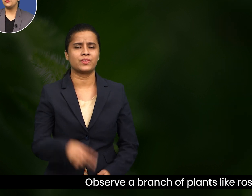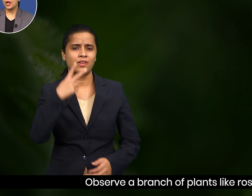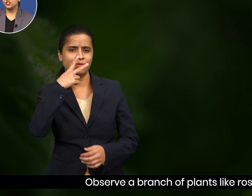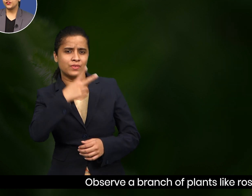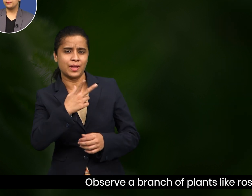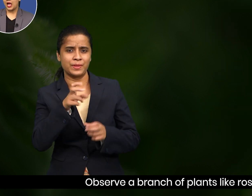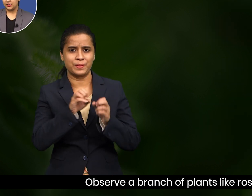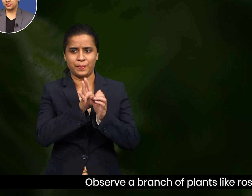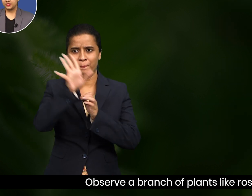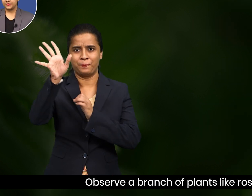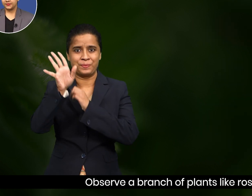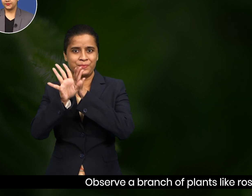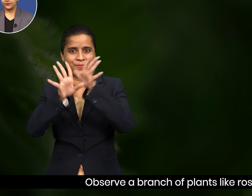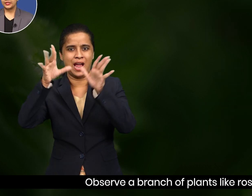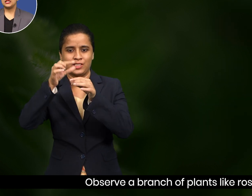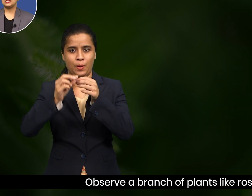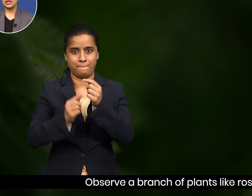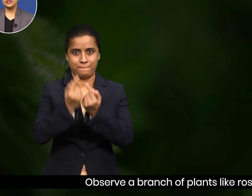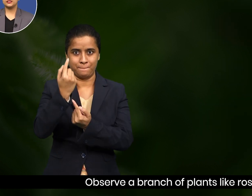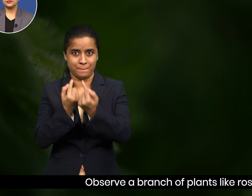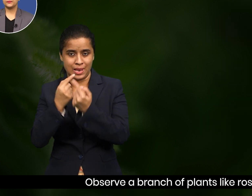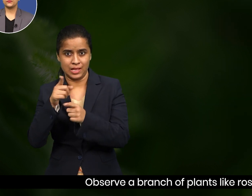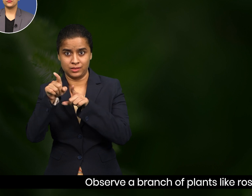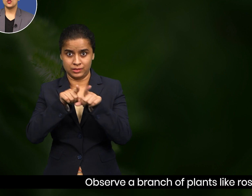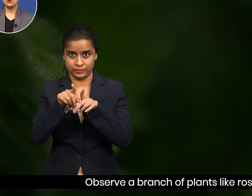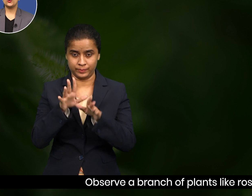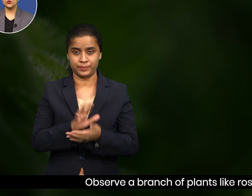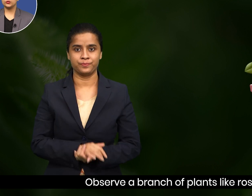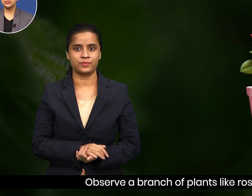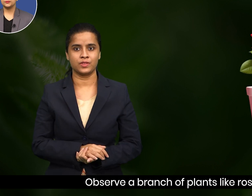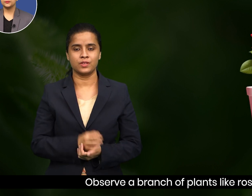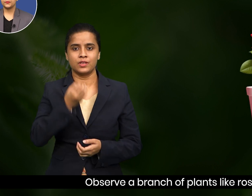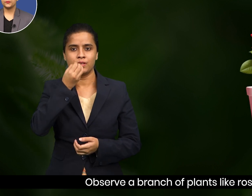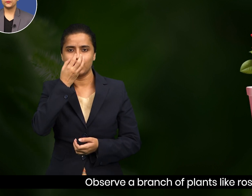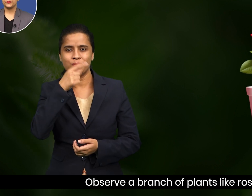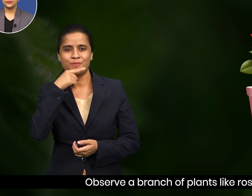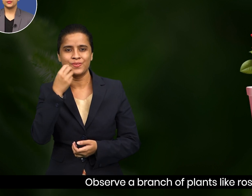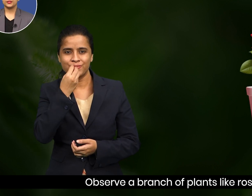Observe a branch of plants like rose,